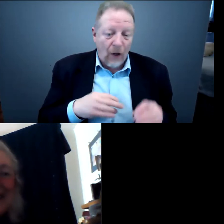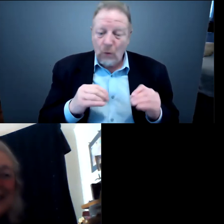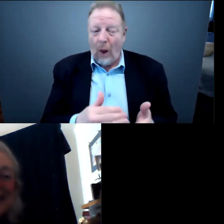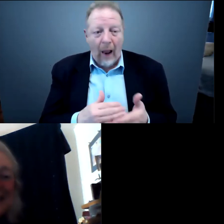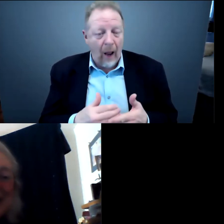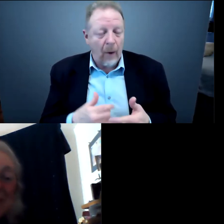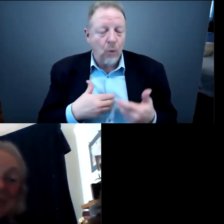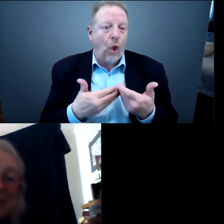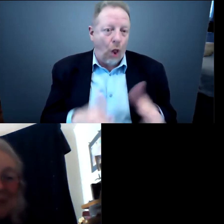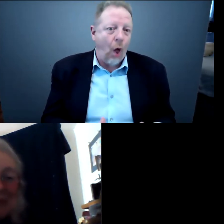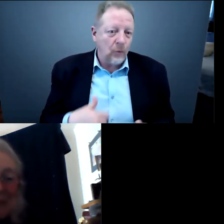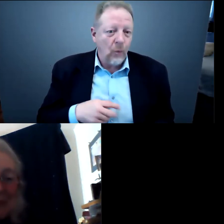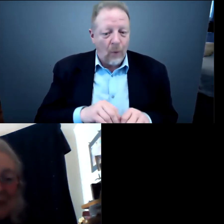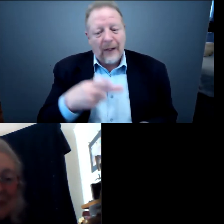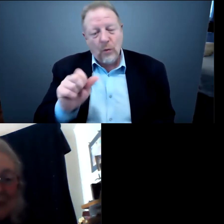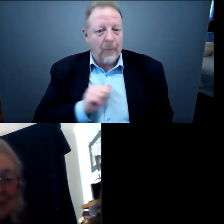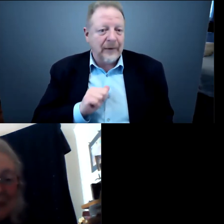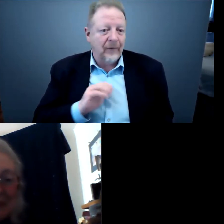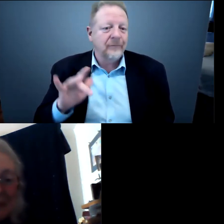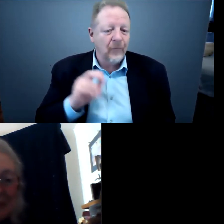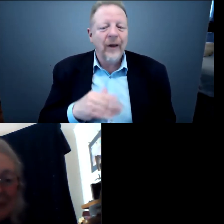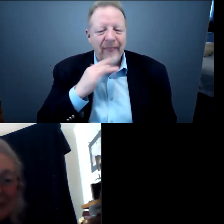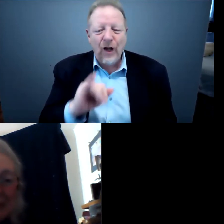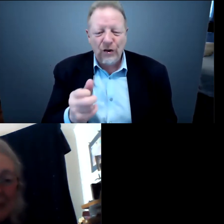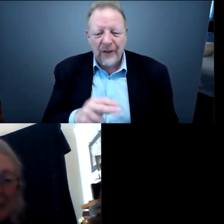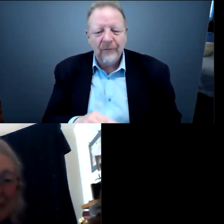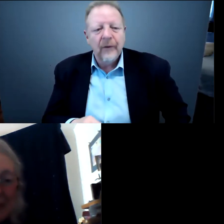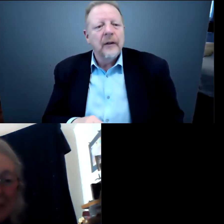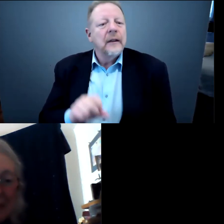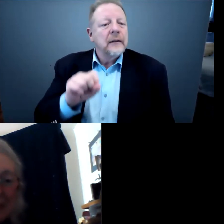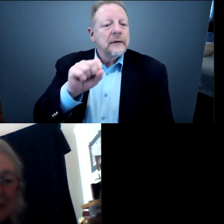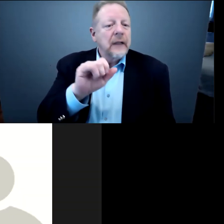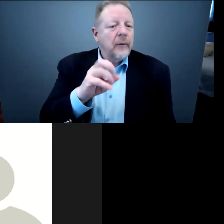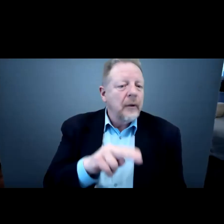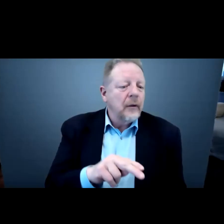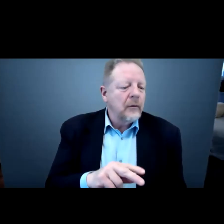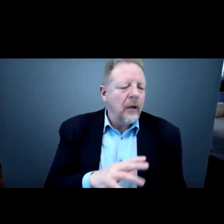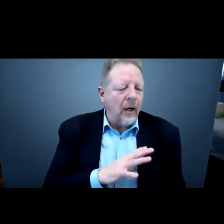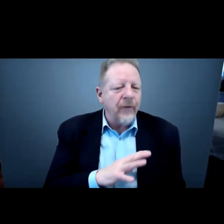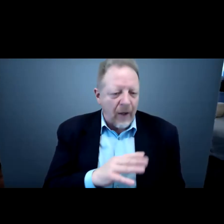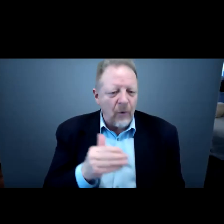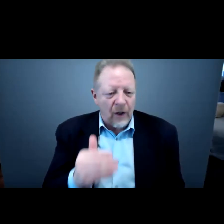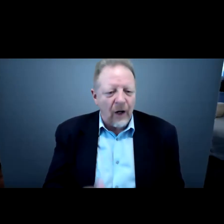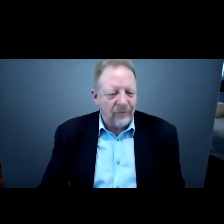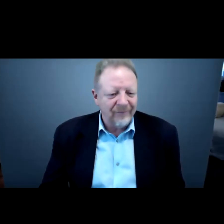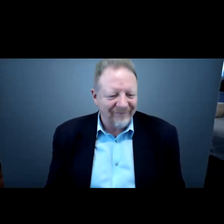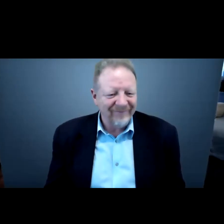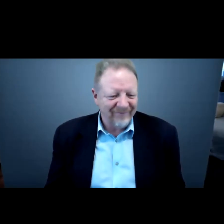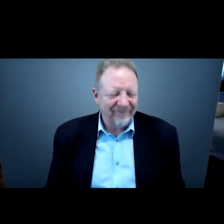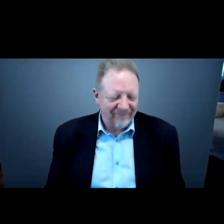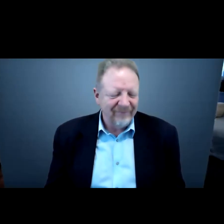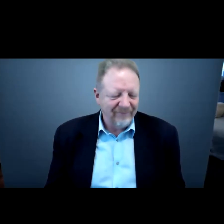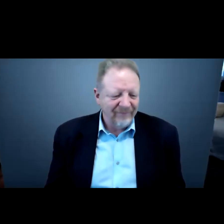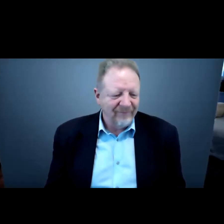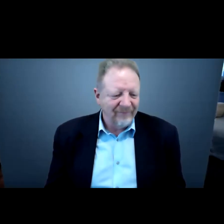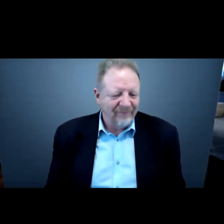way. So, Thank you, Jan. Simon, do you need to take a break or how? No, I'm fine, we can go. We can